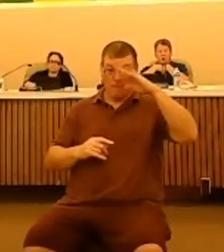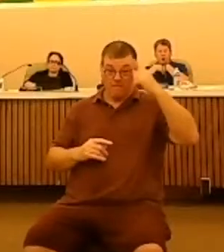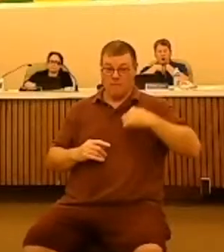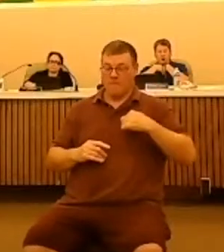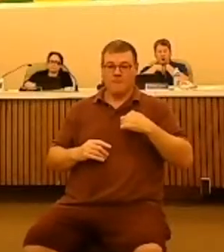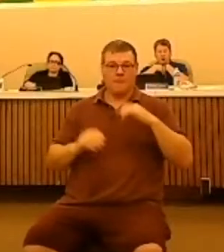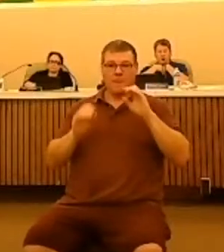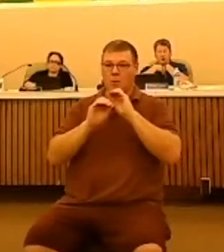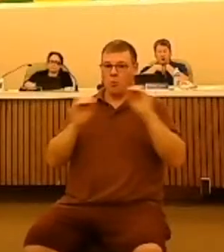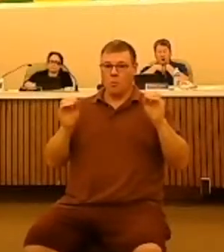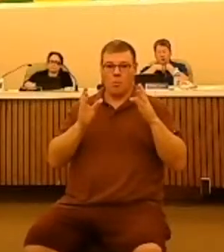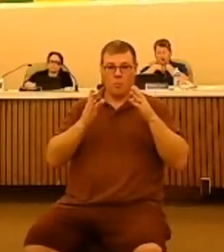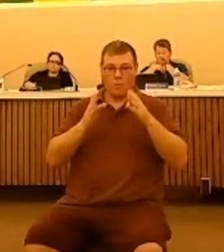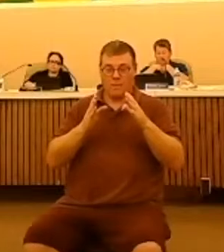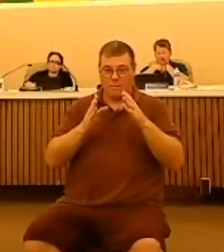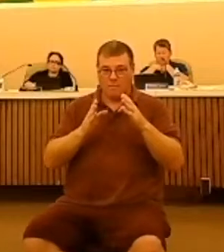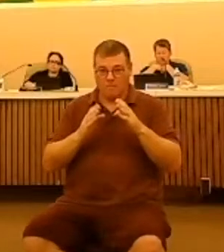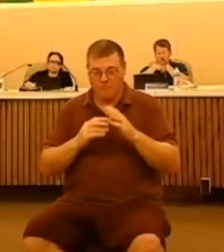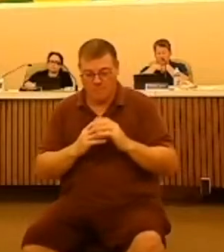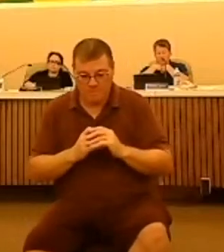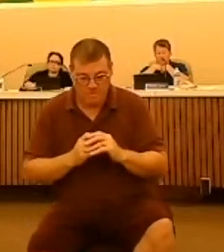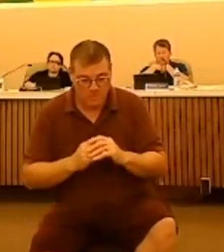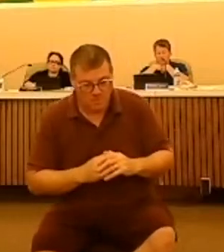no way I would,